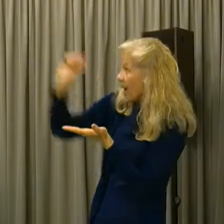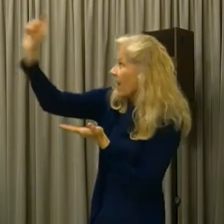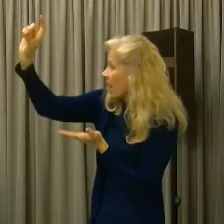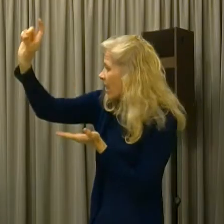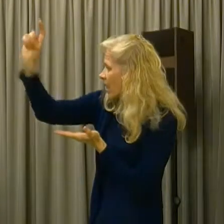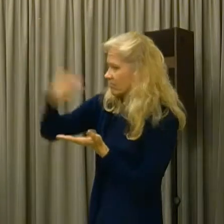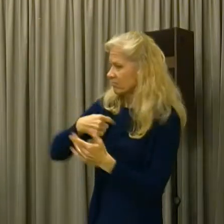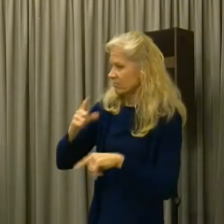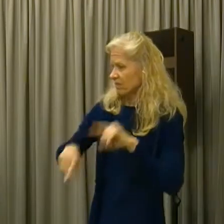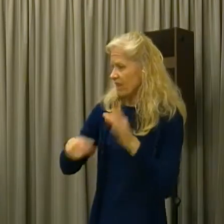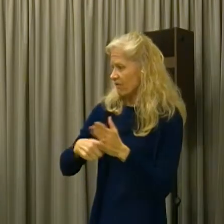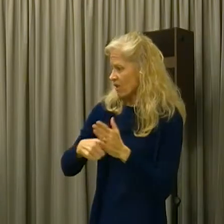to initiate